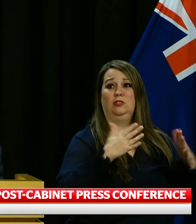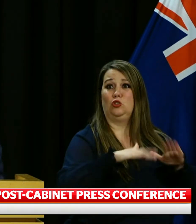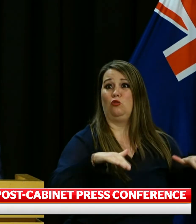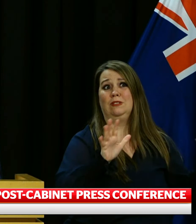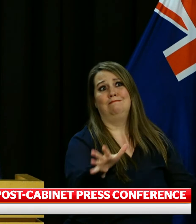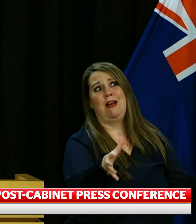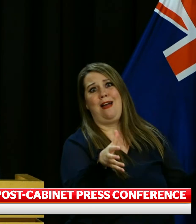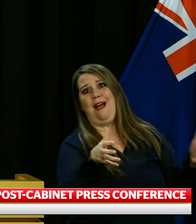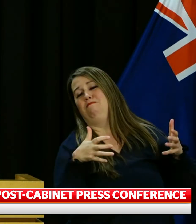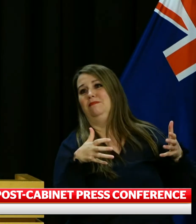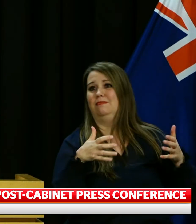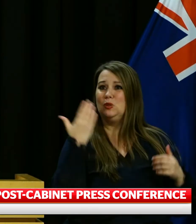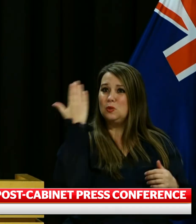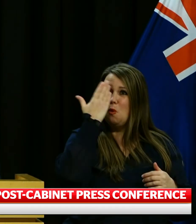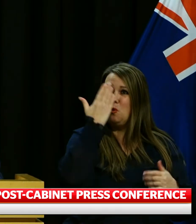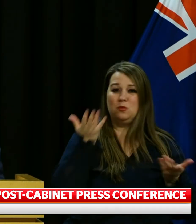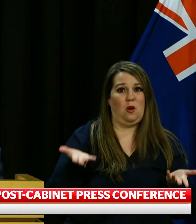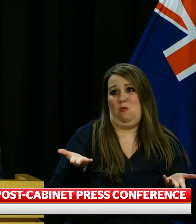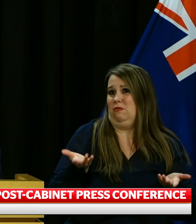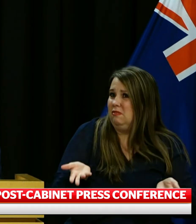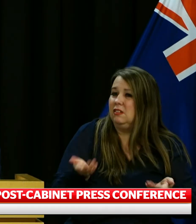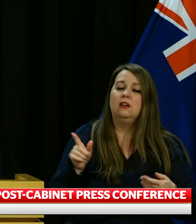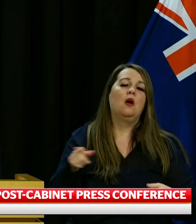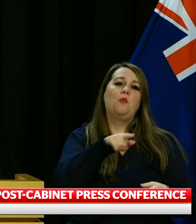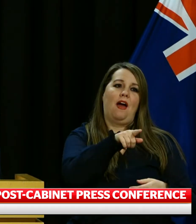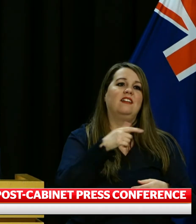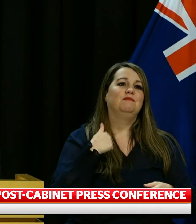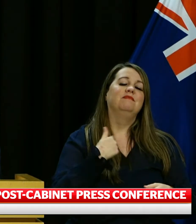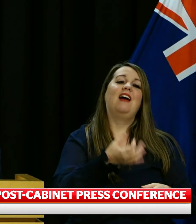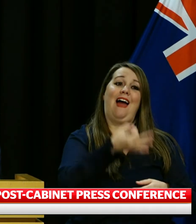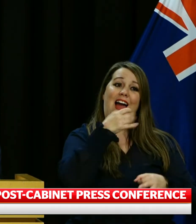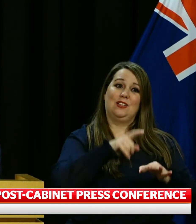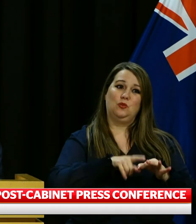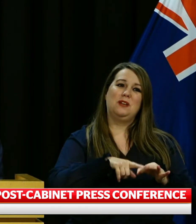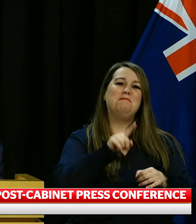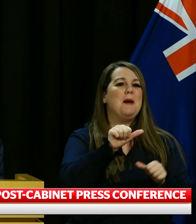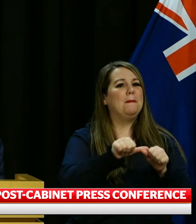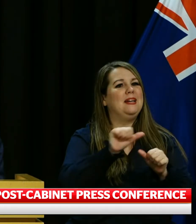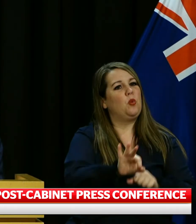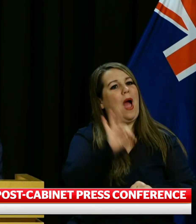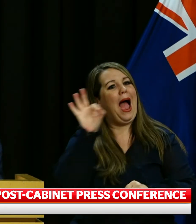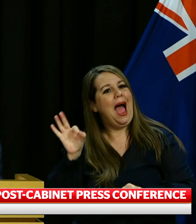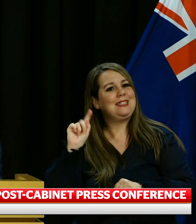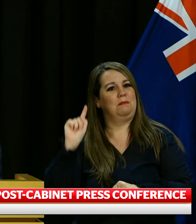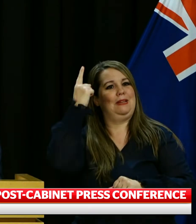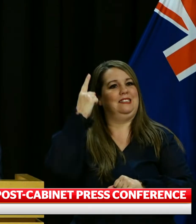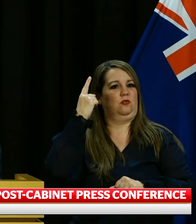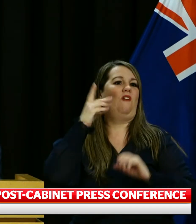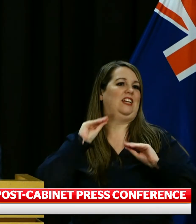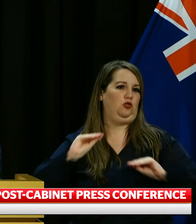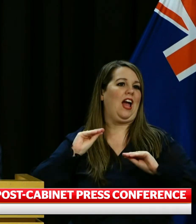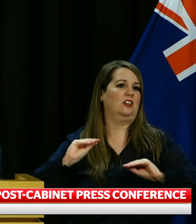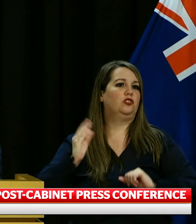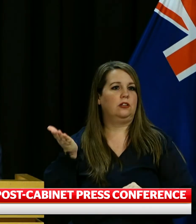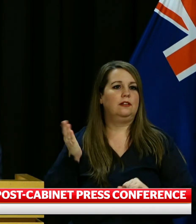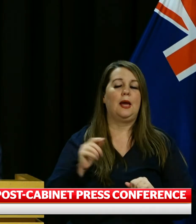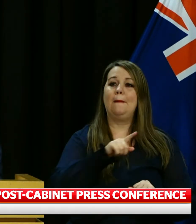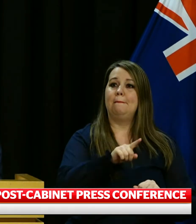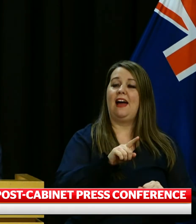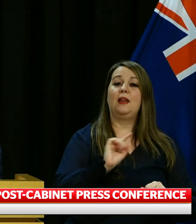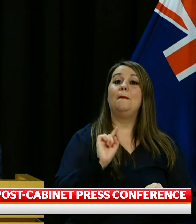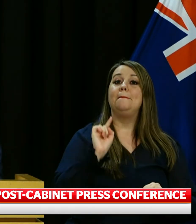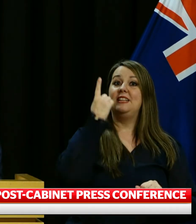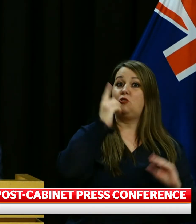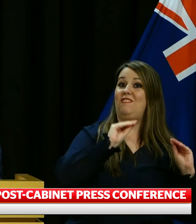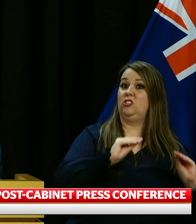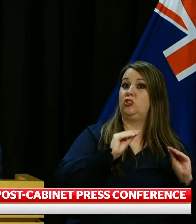had it here so that I could answer your question. I haven't done that. So that question is best addressed to the Minister of Education. The Minister of Education is blaming the